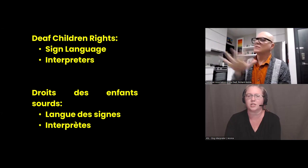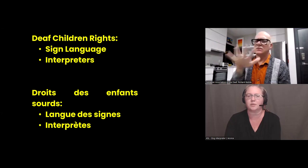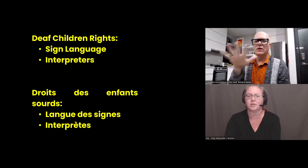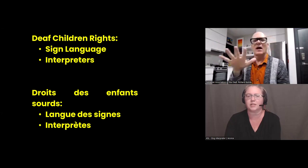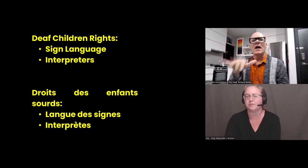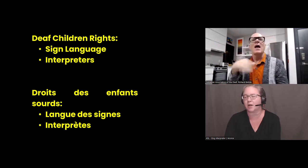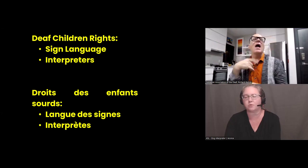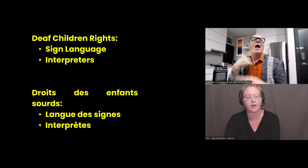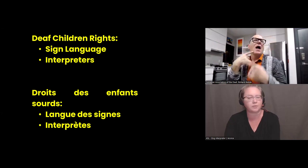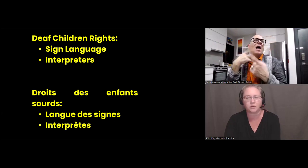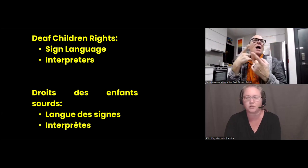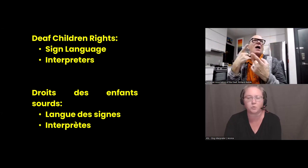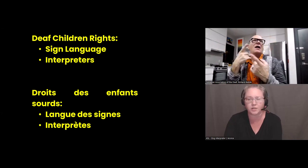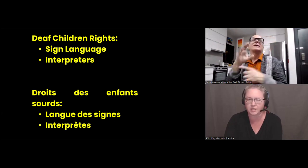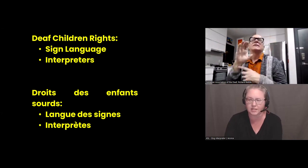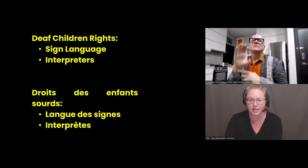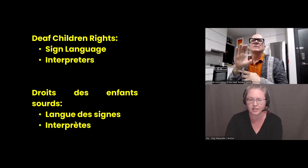in, I believe, around about 2010.